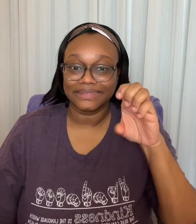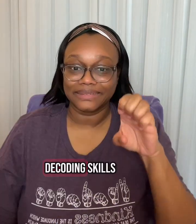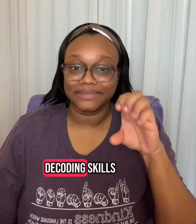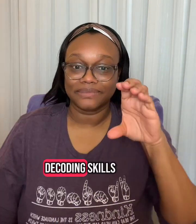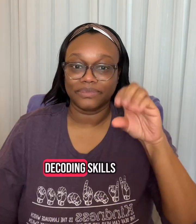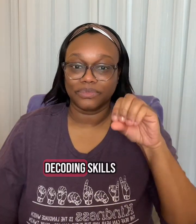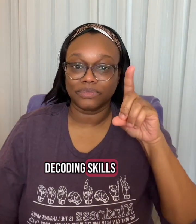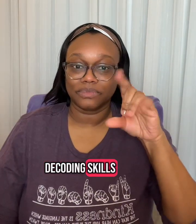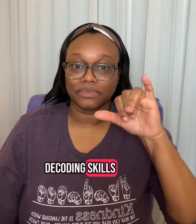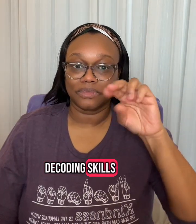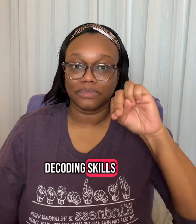decoding skills